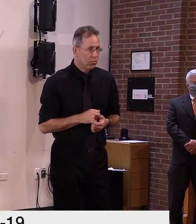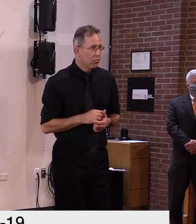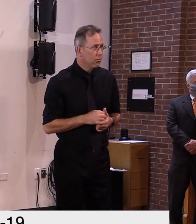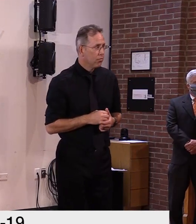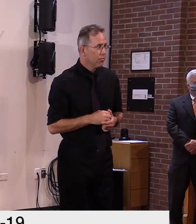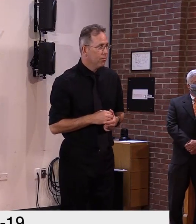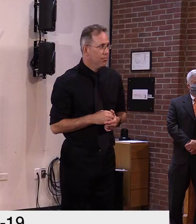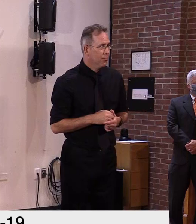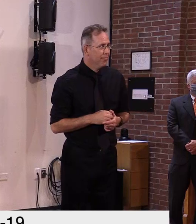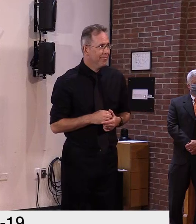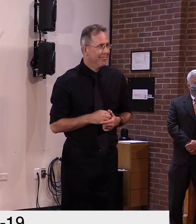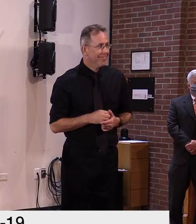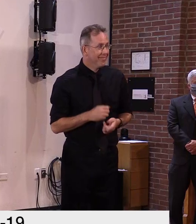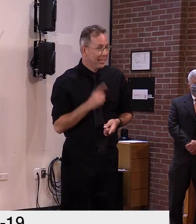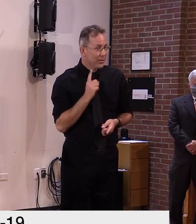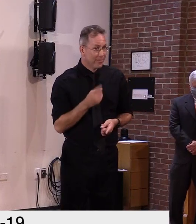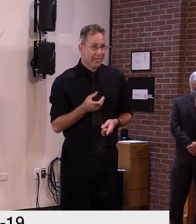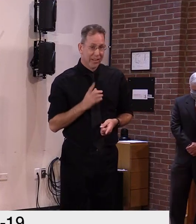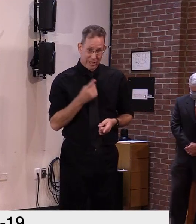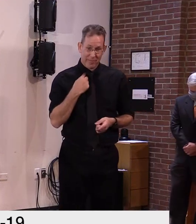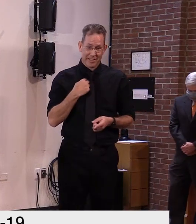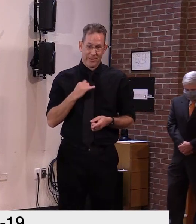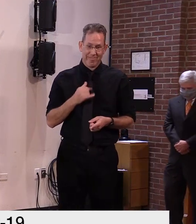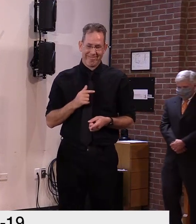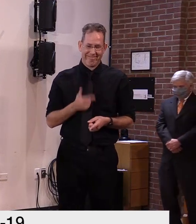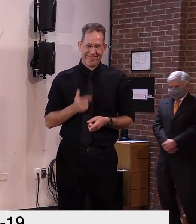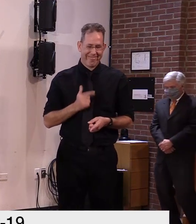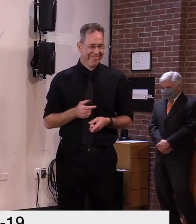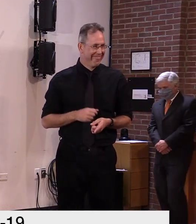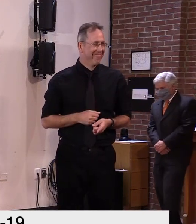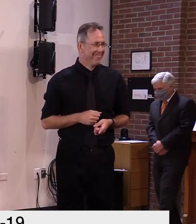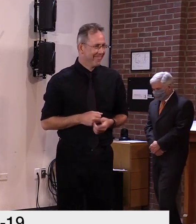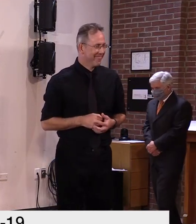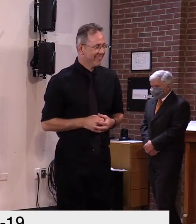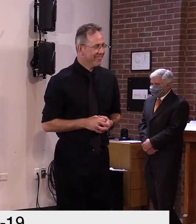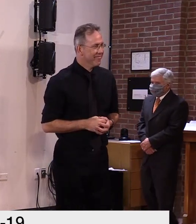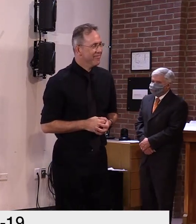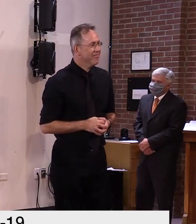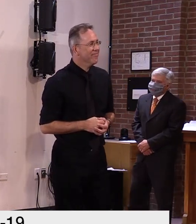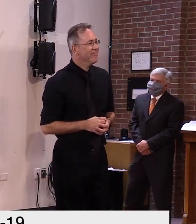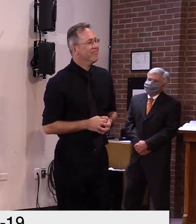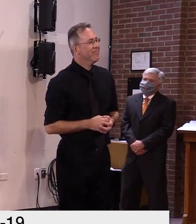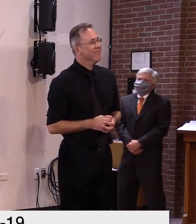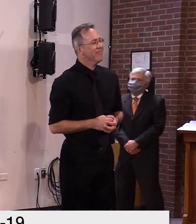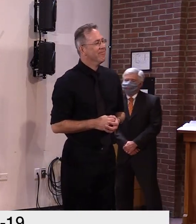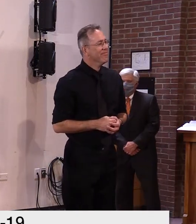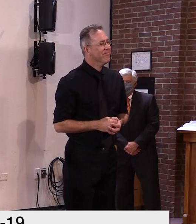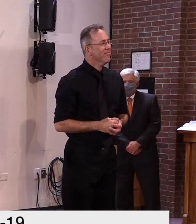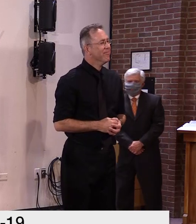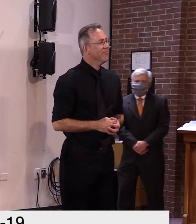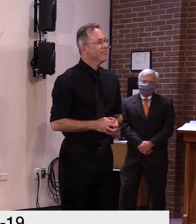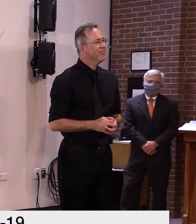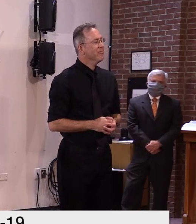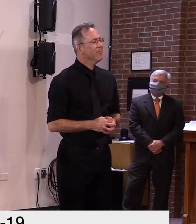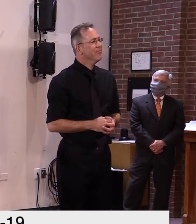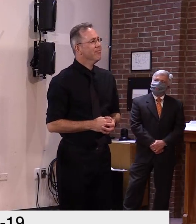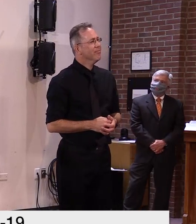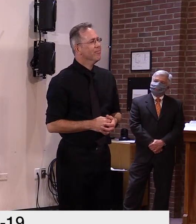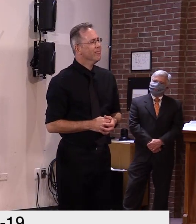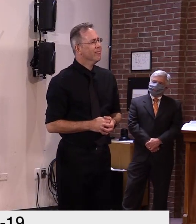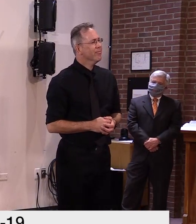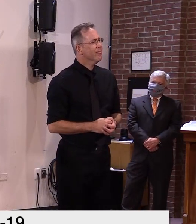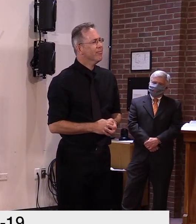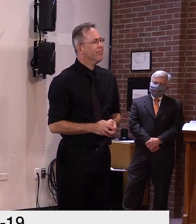Thank you, Governor. Quick one for the governor and maybe a couple for the doctor, if I may. As governor, on the